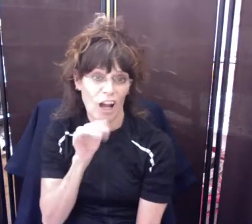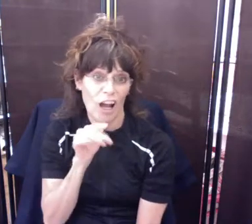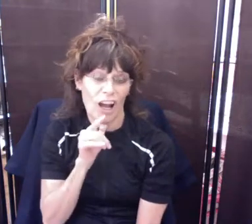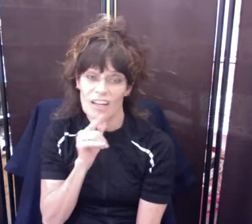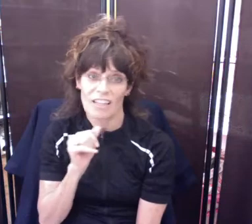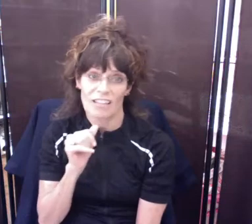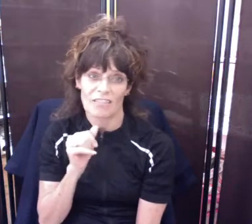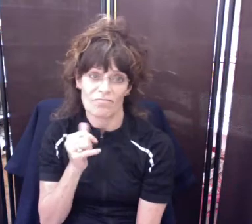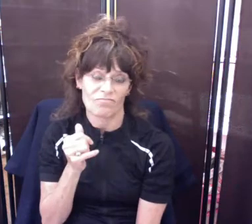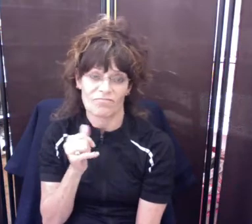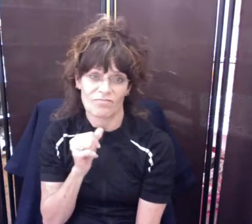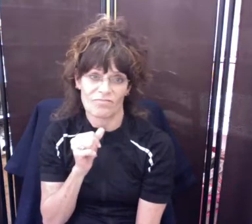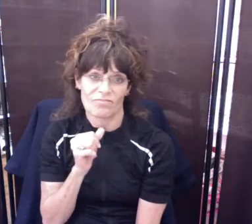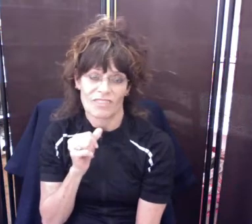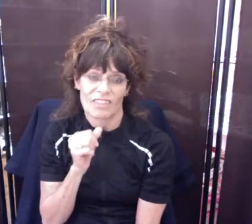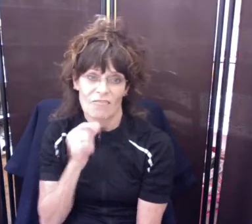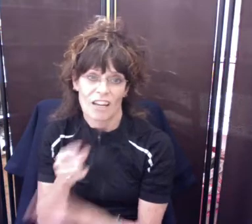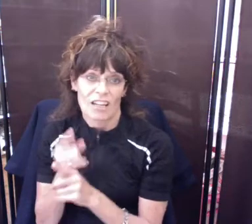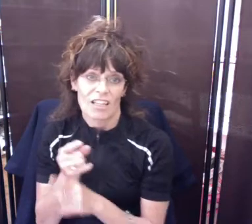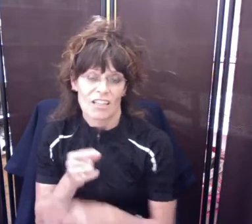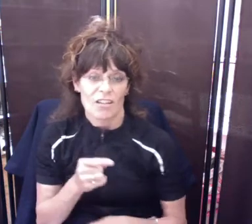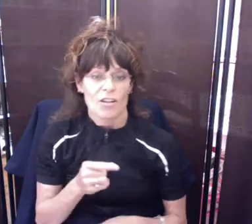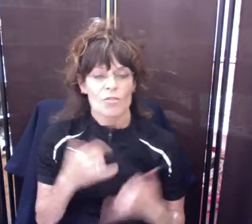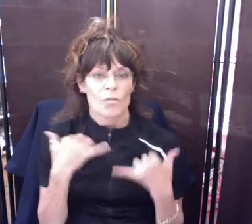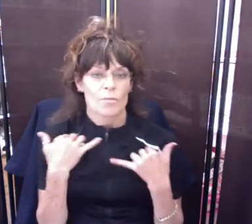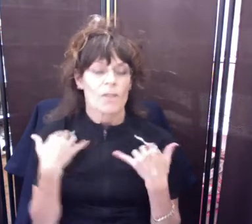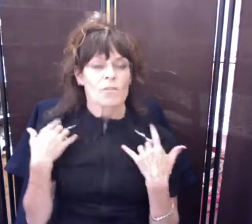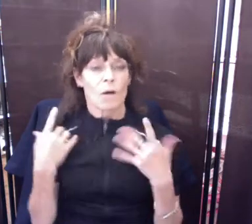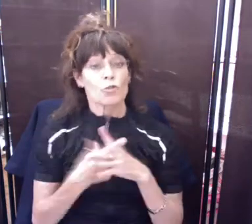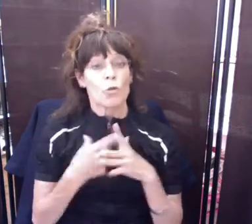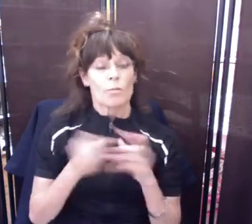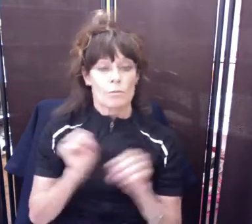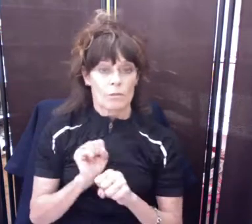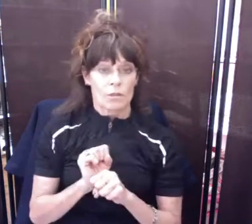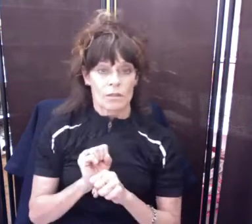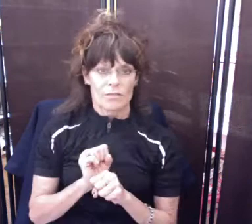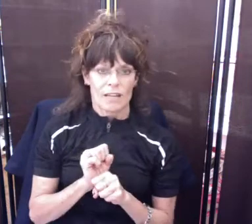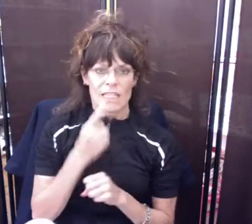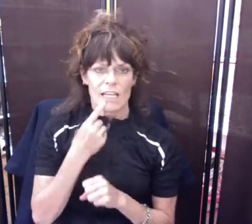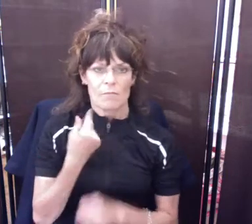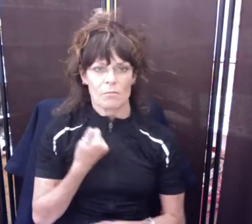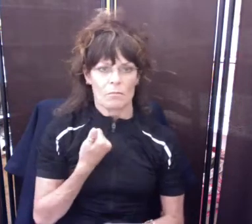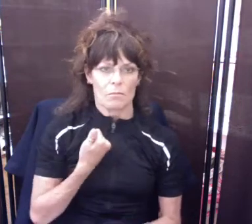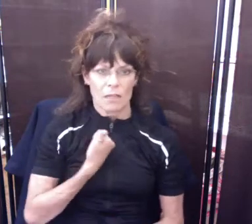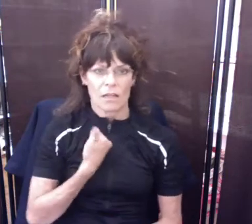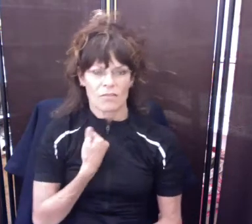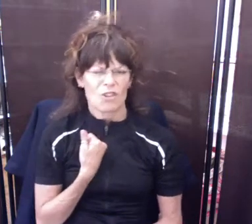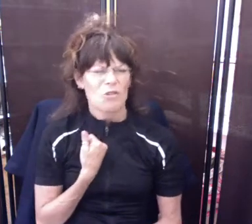I'm at work and I'm saying today, I never want to feel like this again, ever. I never want to feel like this